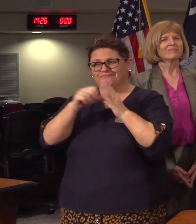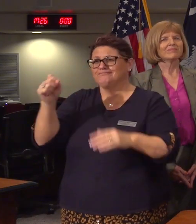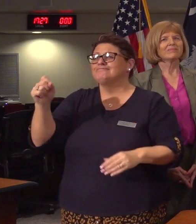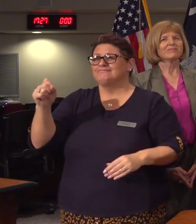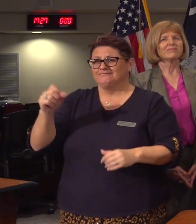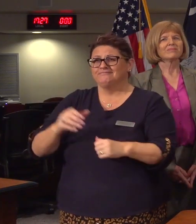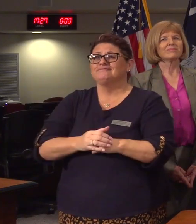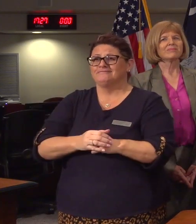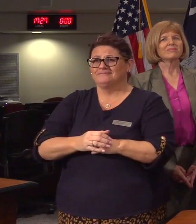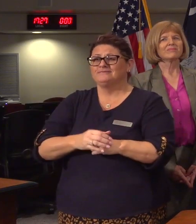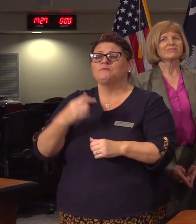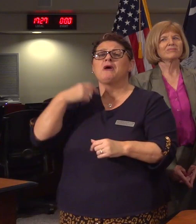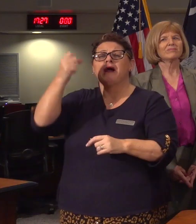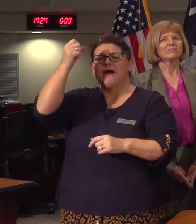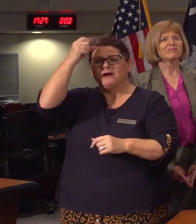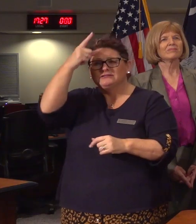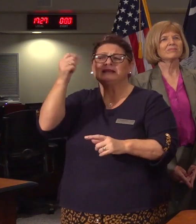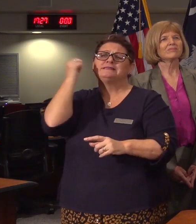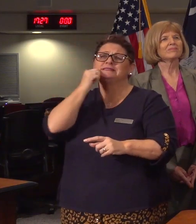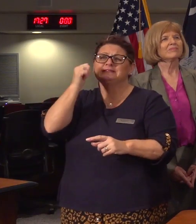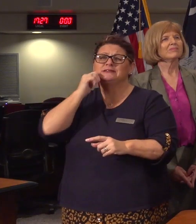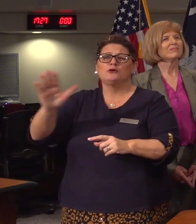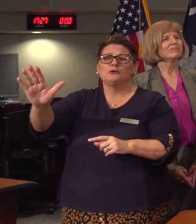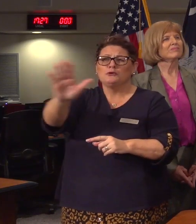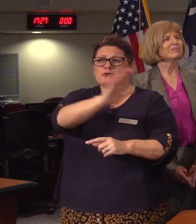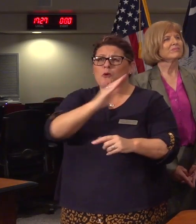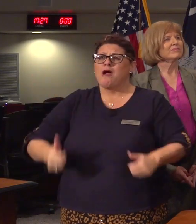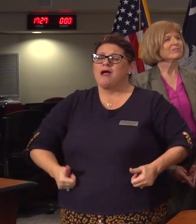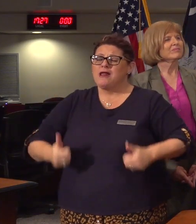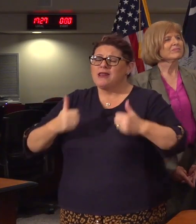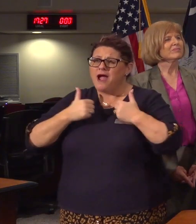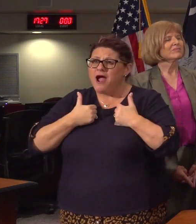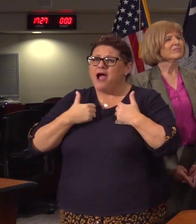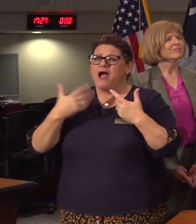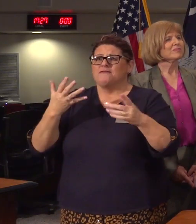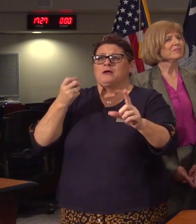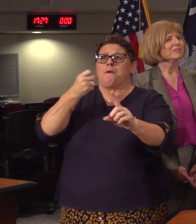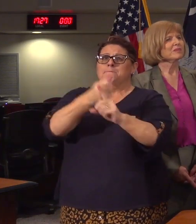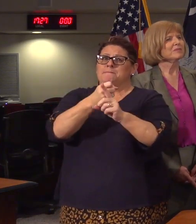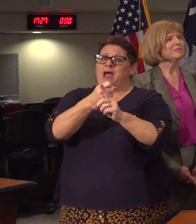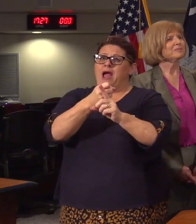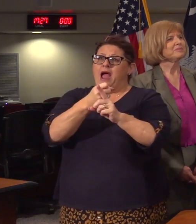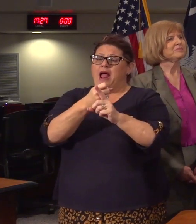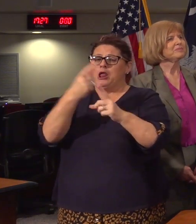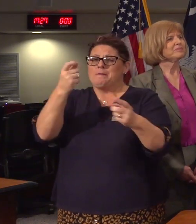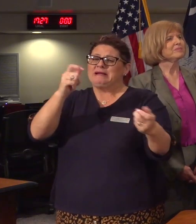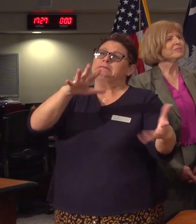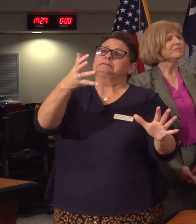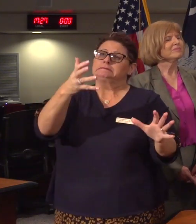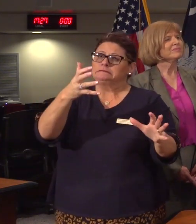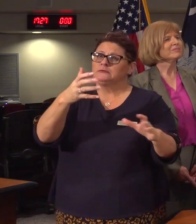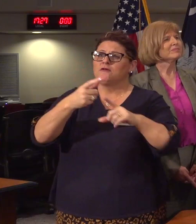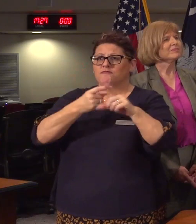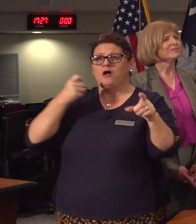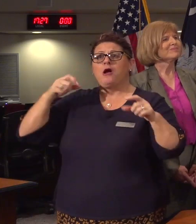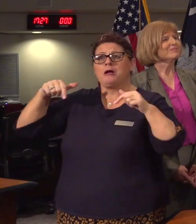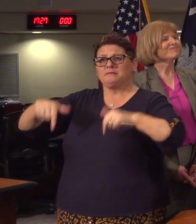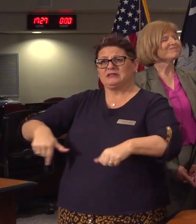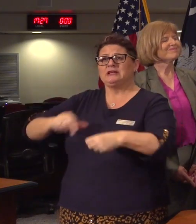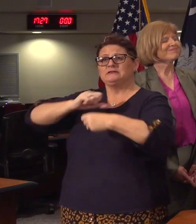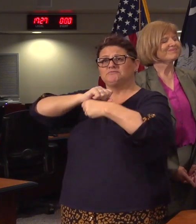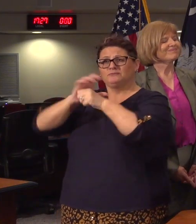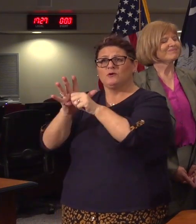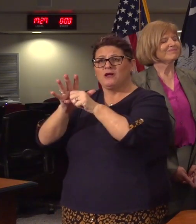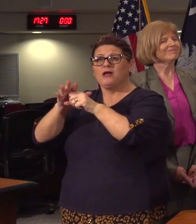are impacted and disrupted by this coronavirus, let us all remember that and be proud of